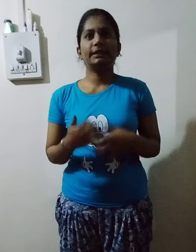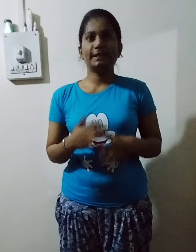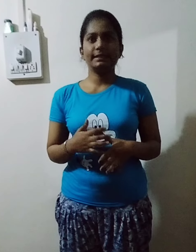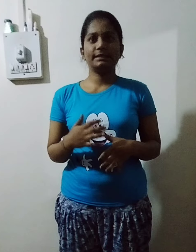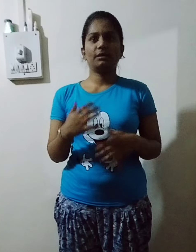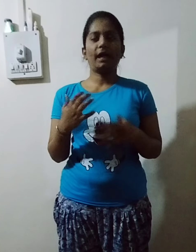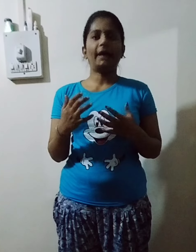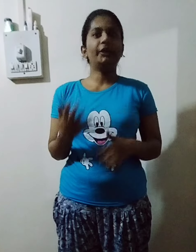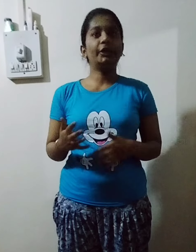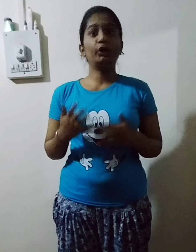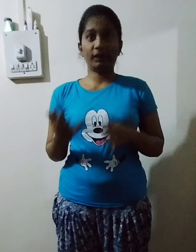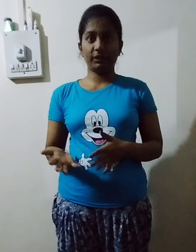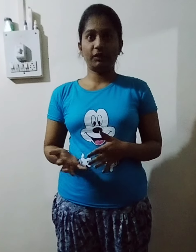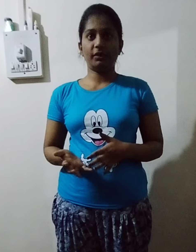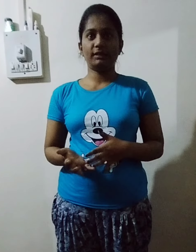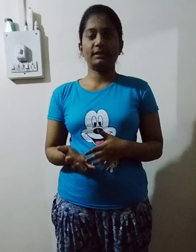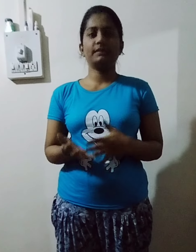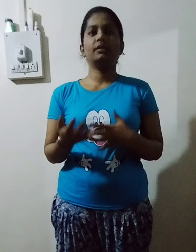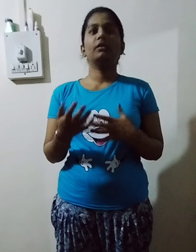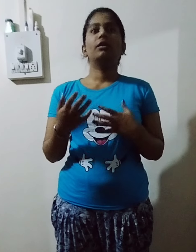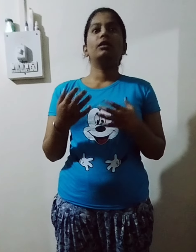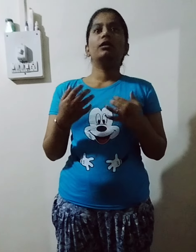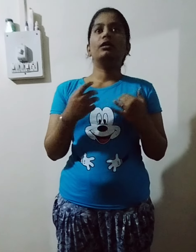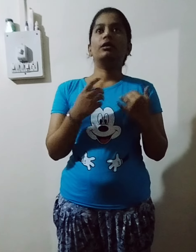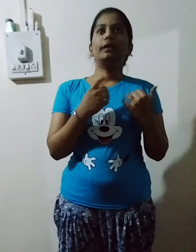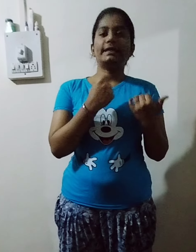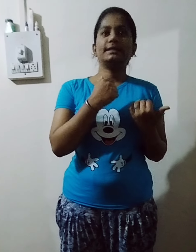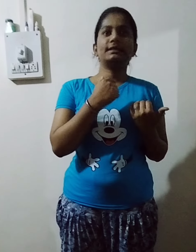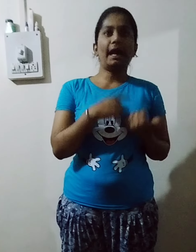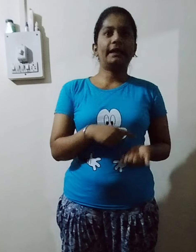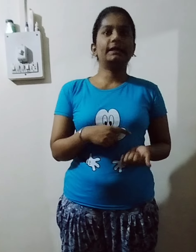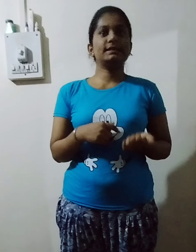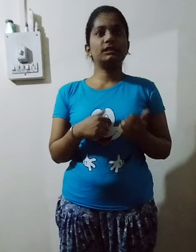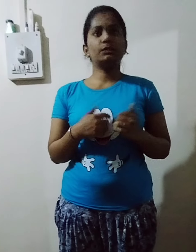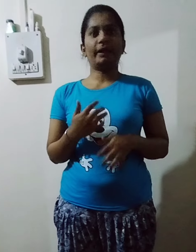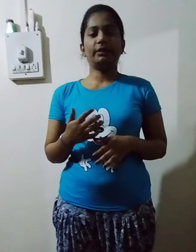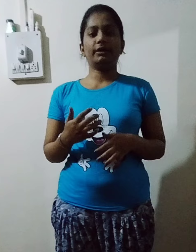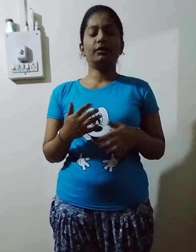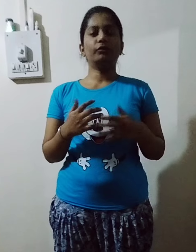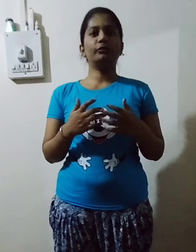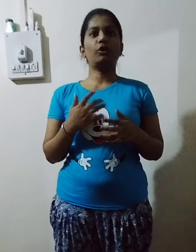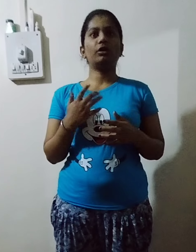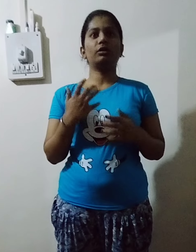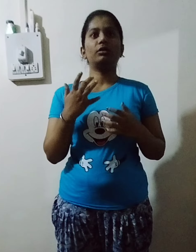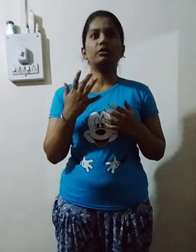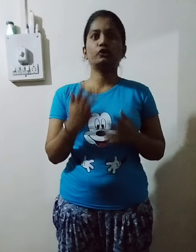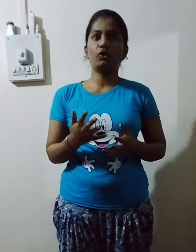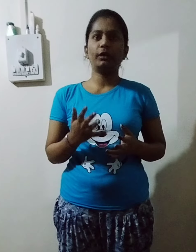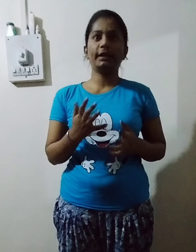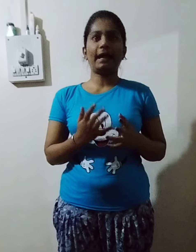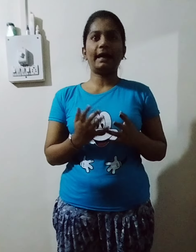list and dequeue interfaces. Next is array list is better for storing and